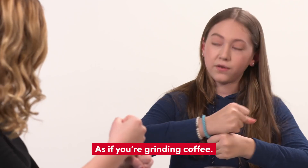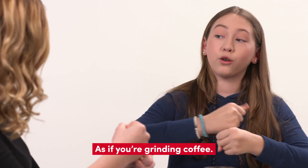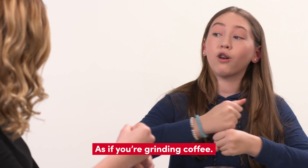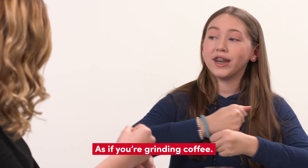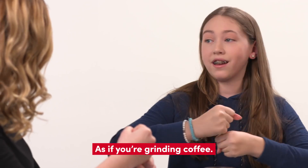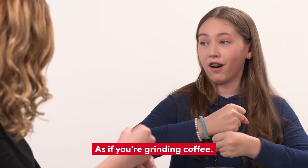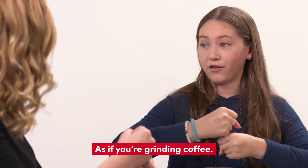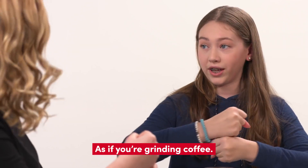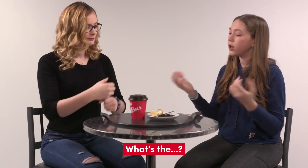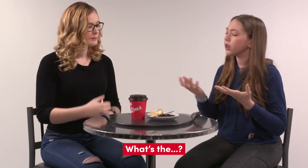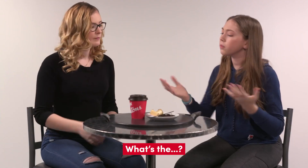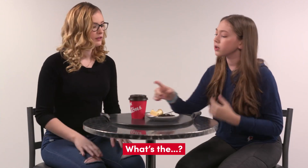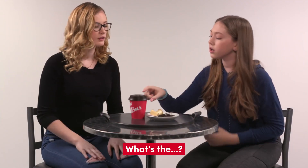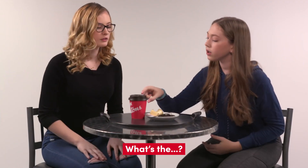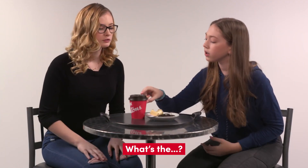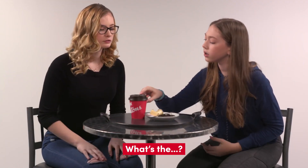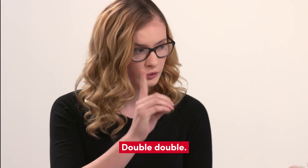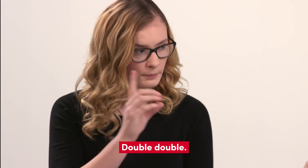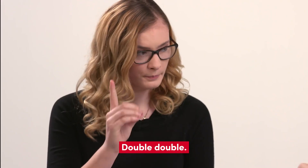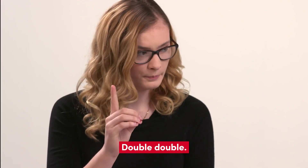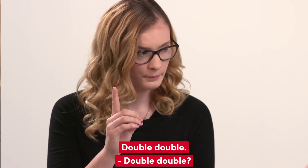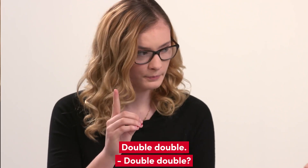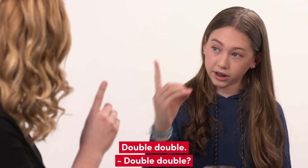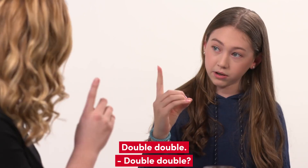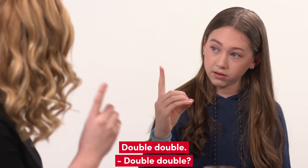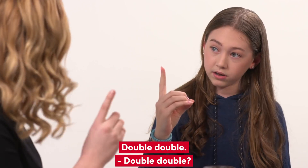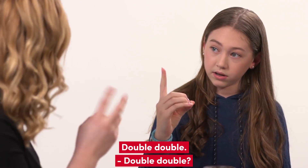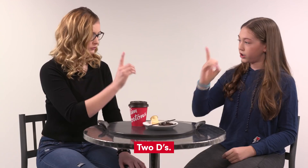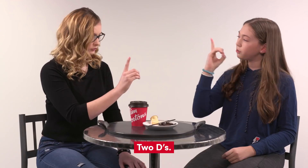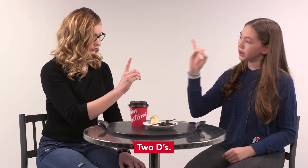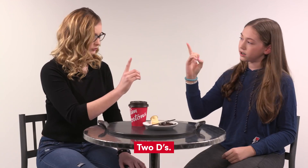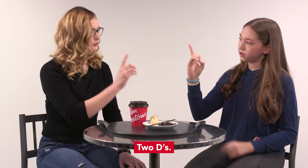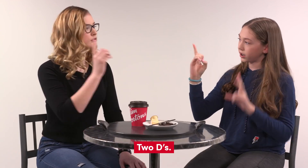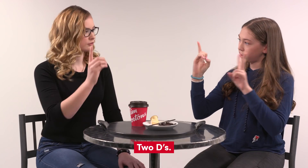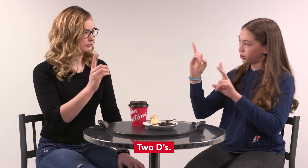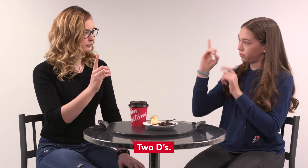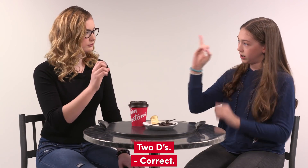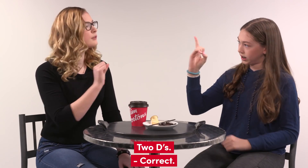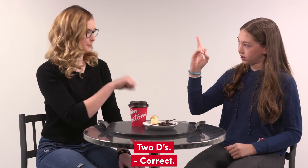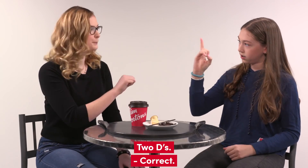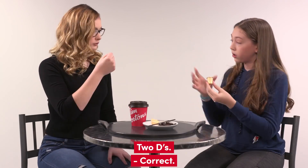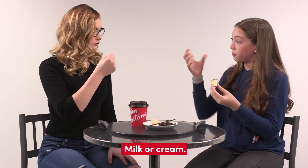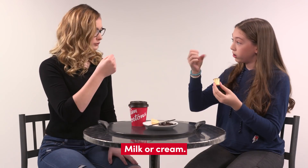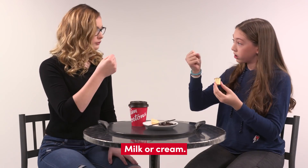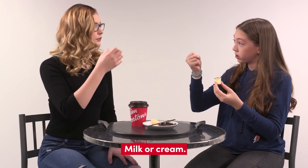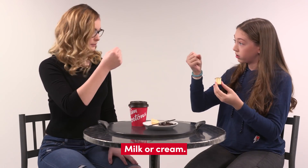you're grinding coffee. And then what's the double? 2 Ds, so it's 2 Ds. So milk